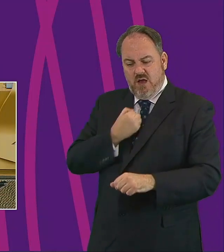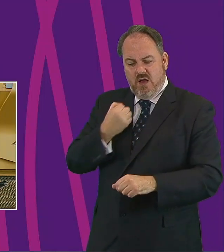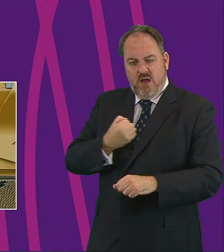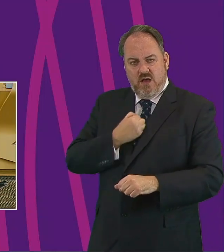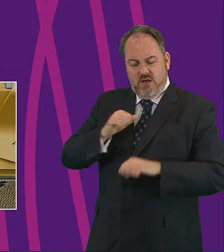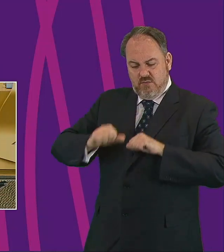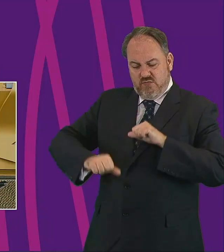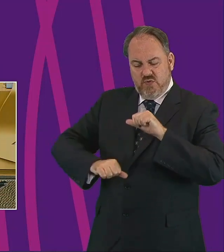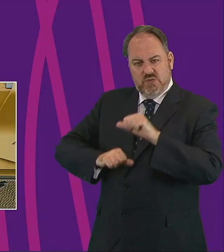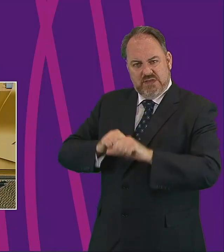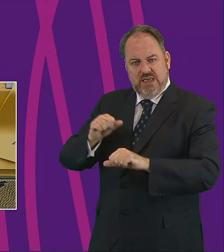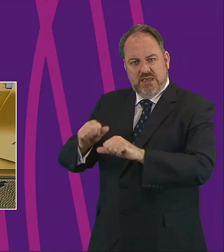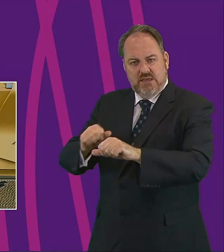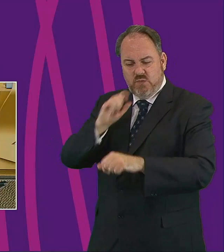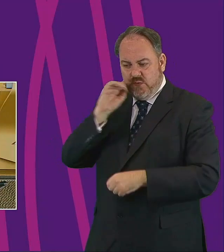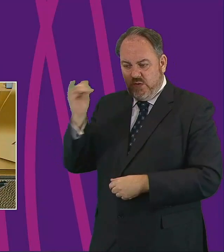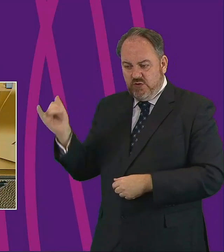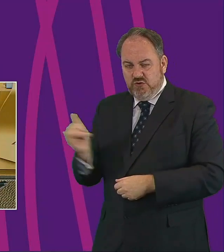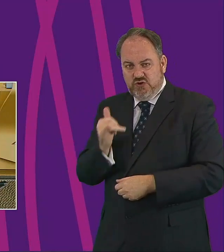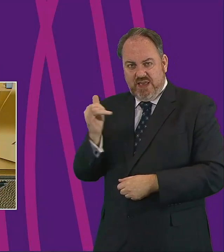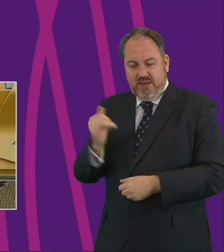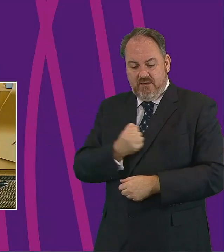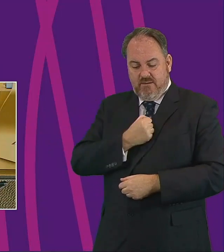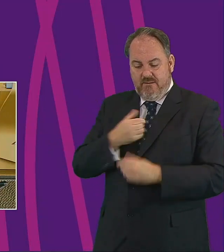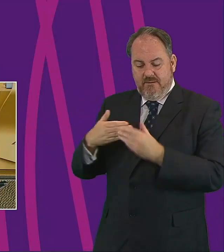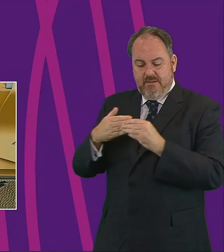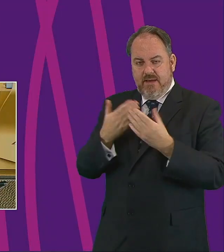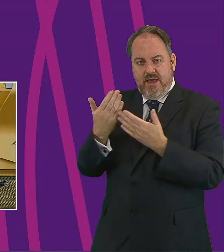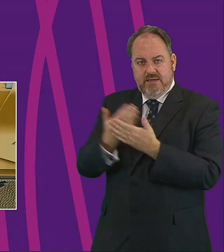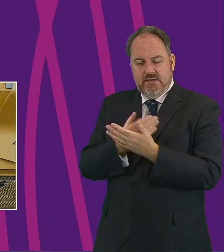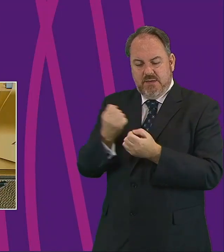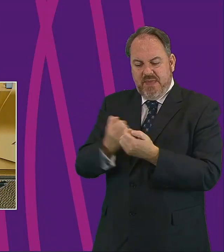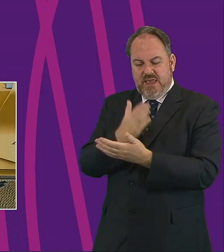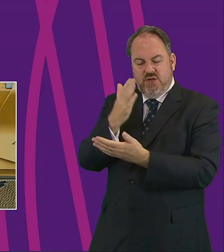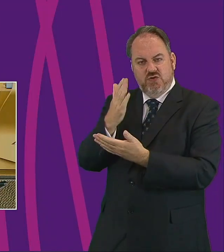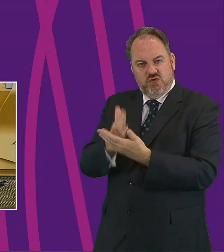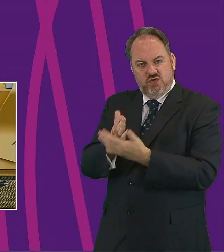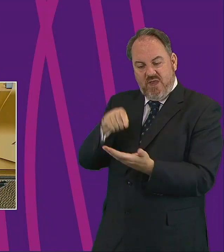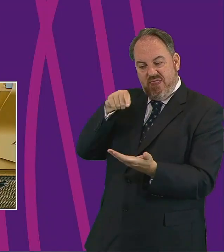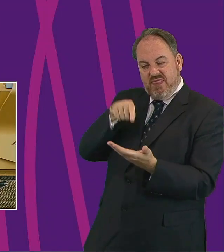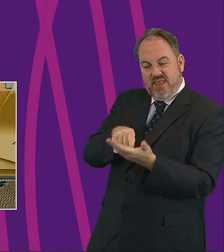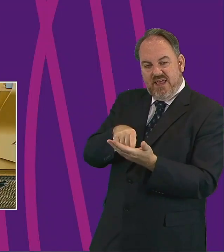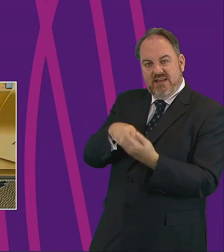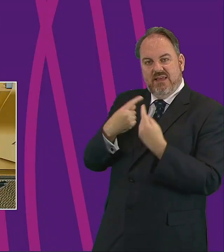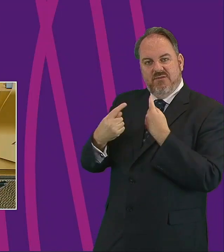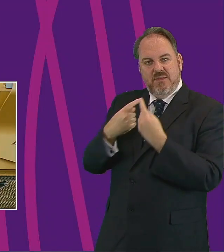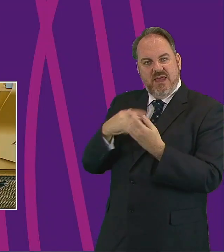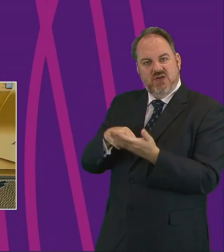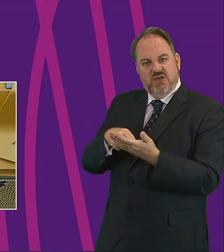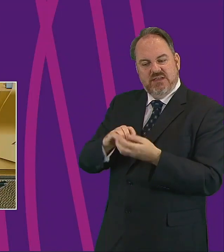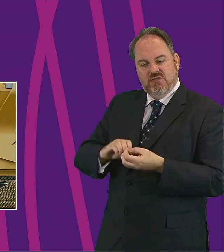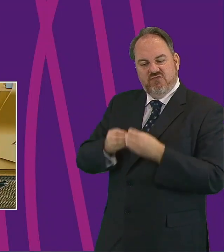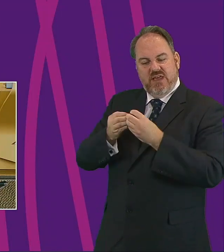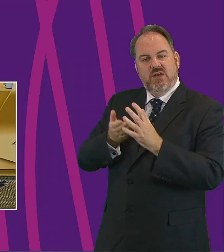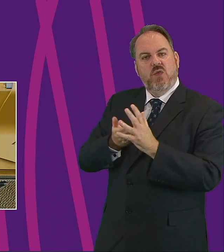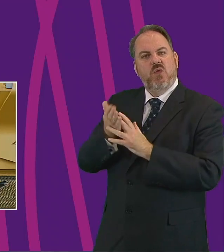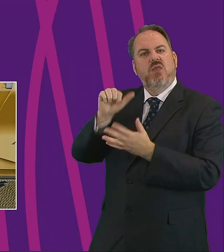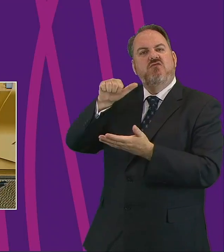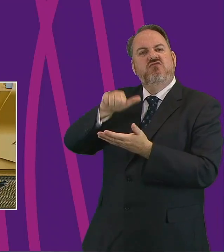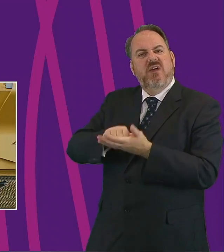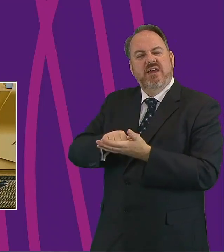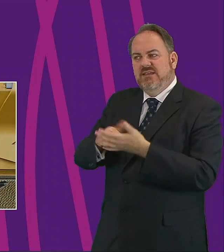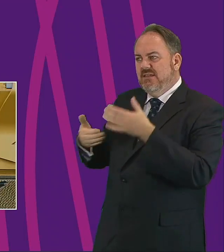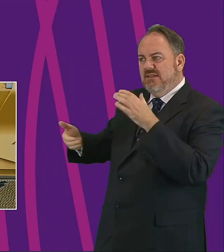of assessing that guidance in the light of the most up-to-date advice. And as I've said a number of times now today, we will publish the updated